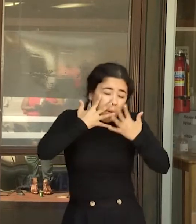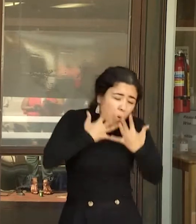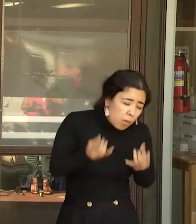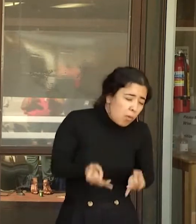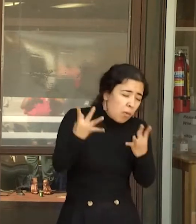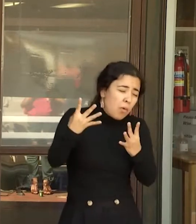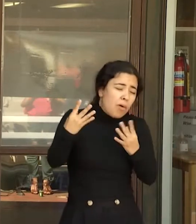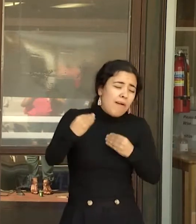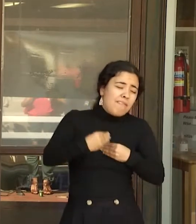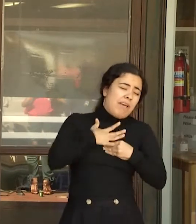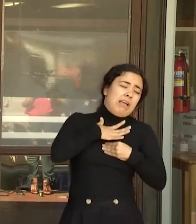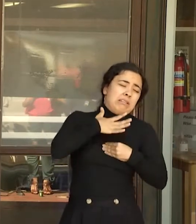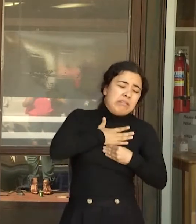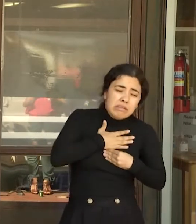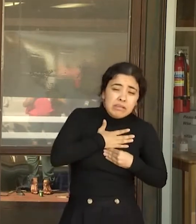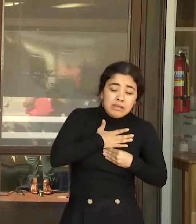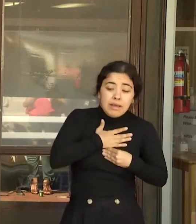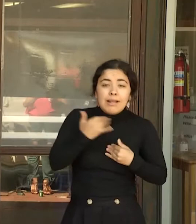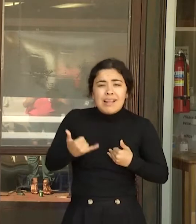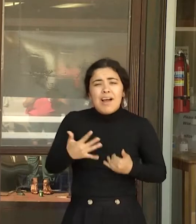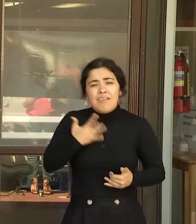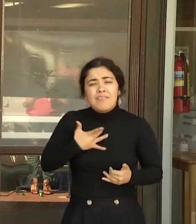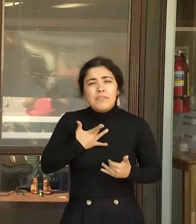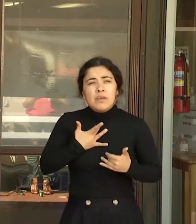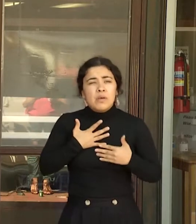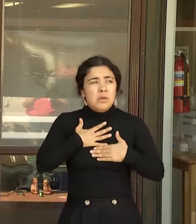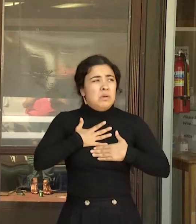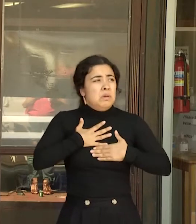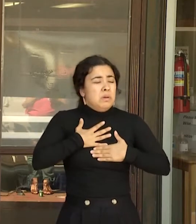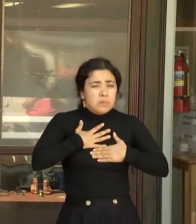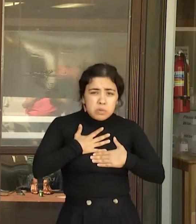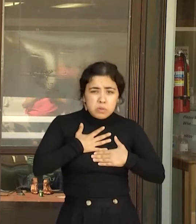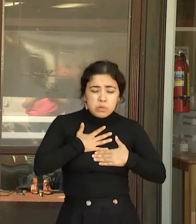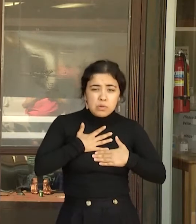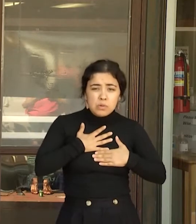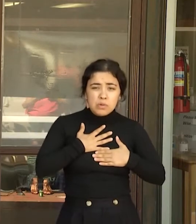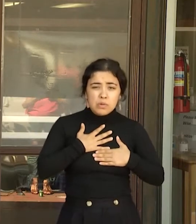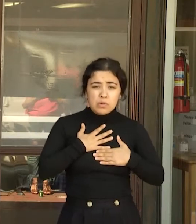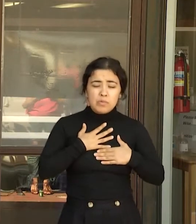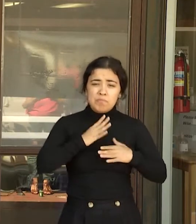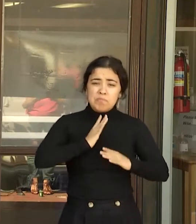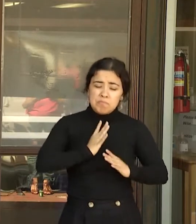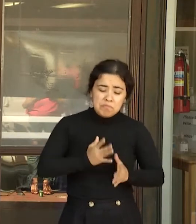crisis can have a little bit of relief from Cook County. Thank you very much.